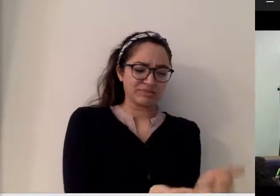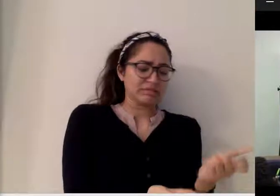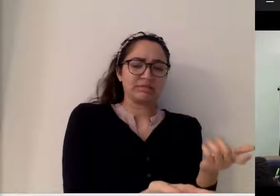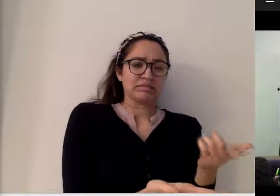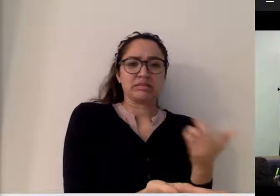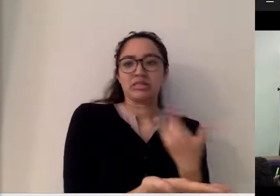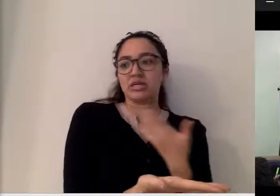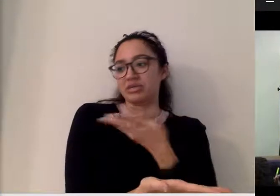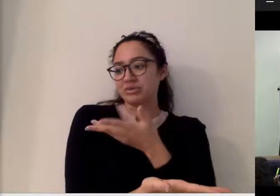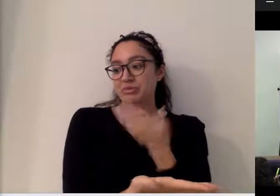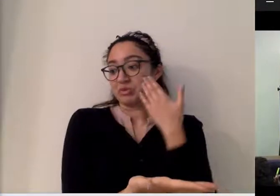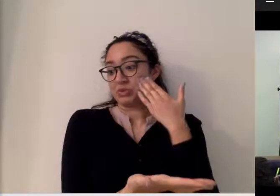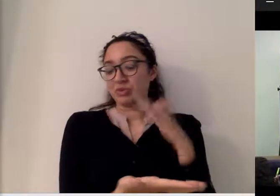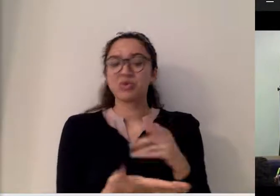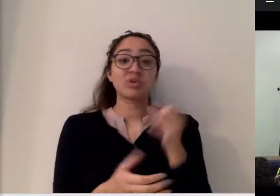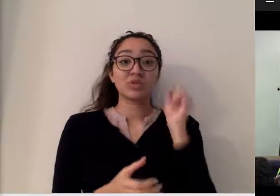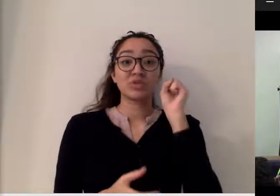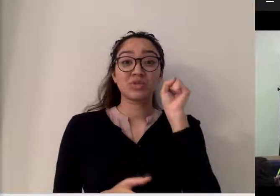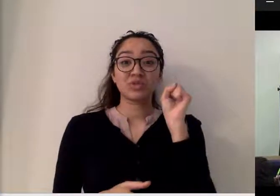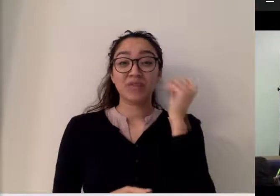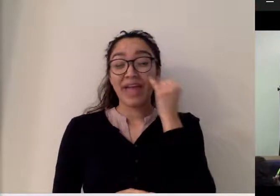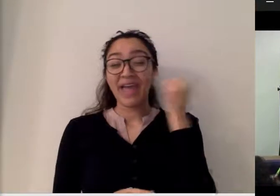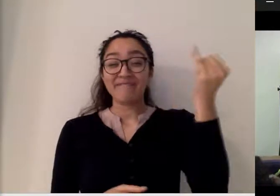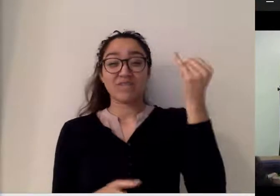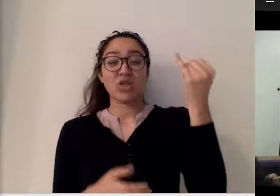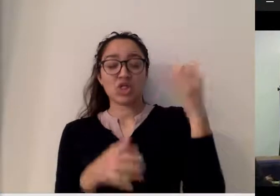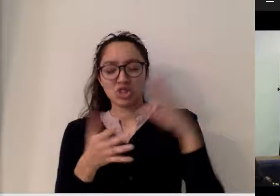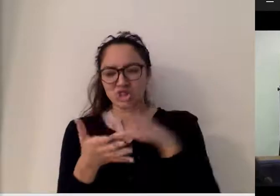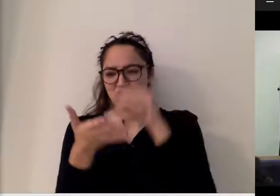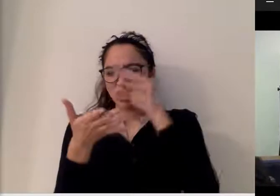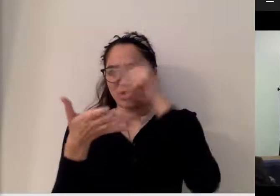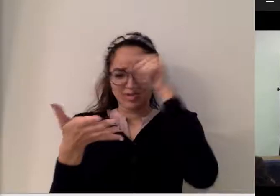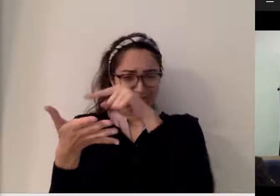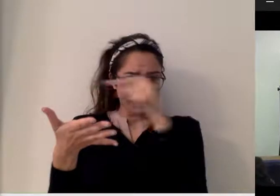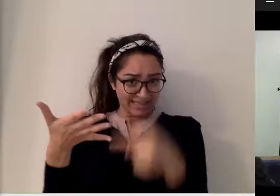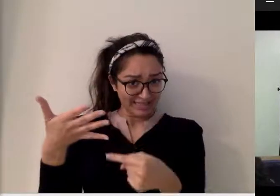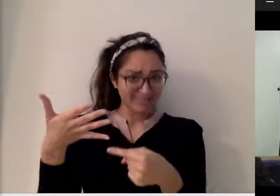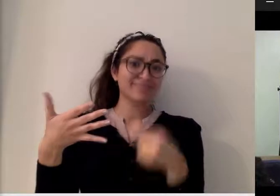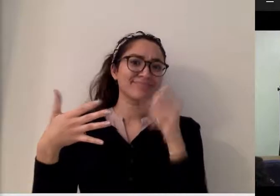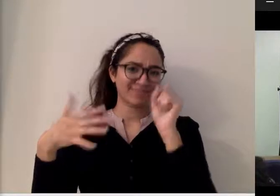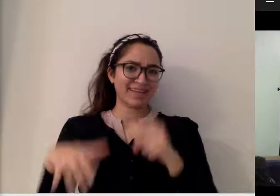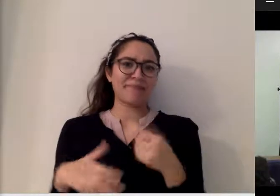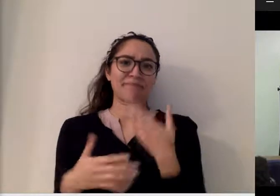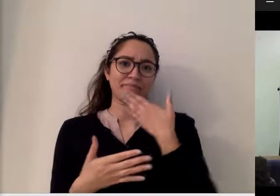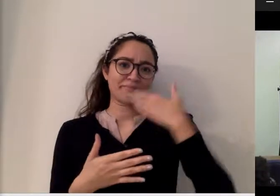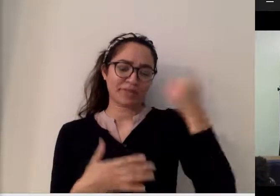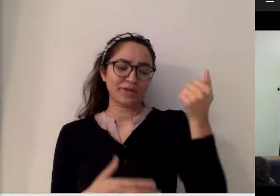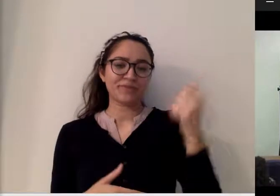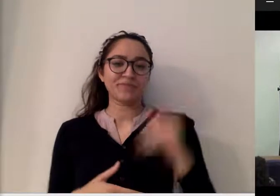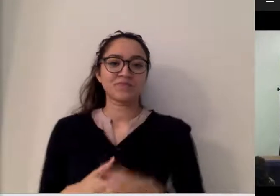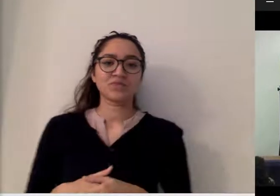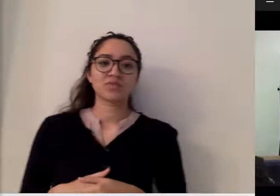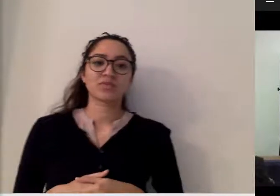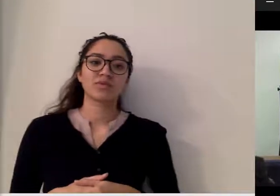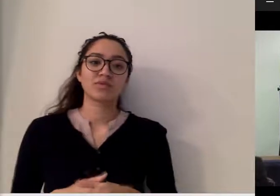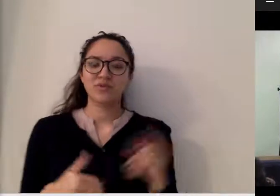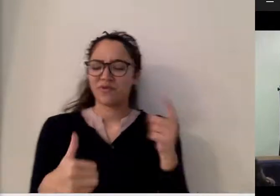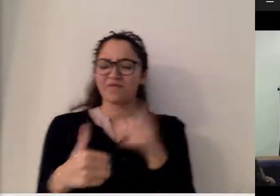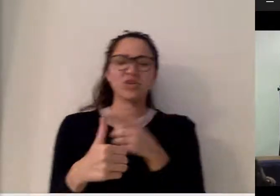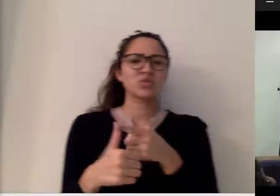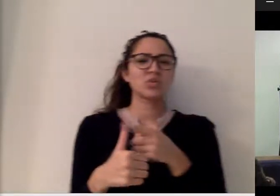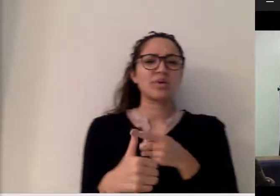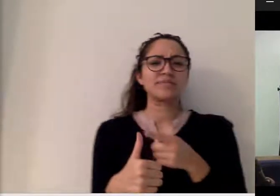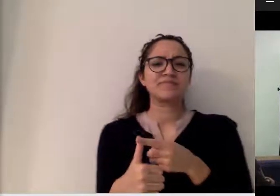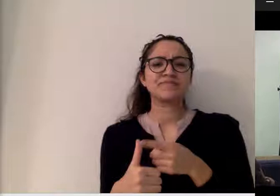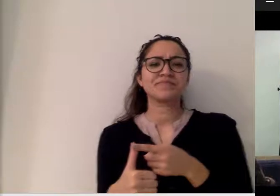can learn to do them, you'll be better at note-taking than most people. The first one on the list has nothing to do with taking notes in